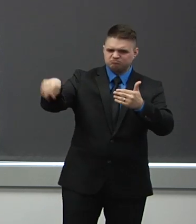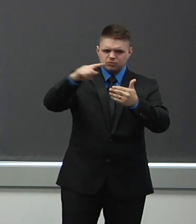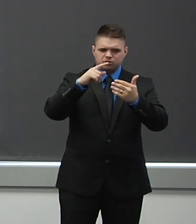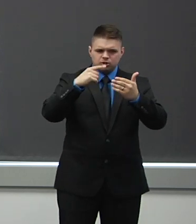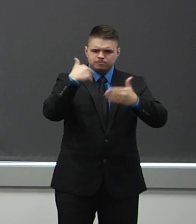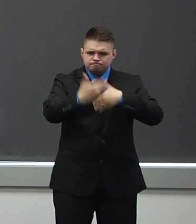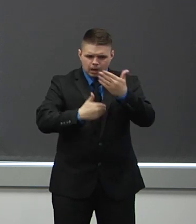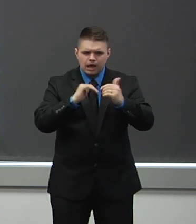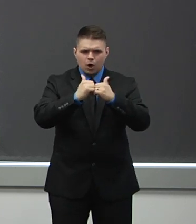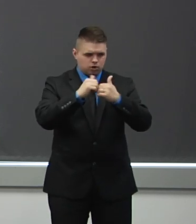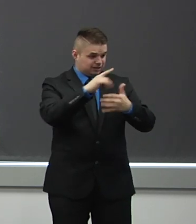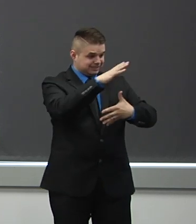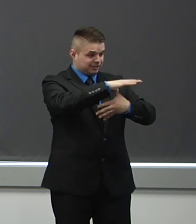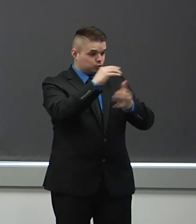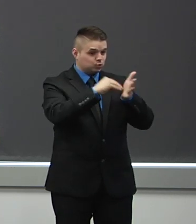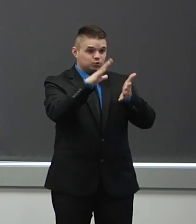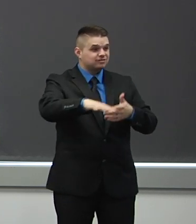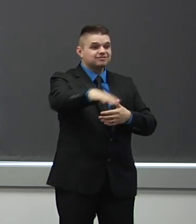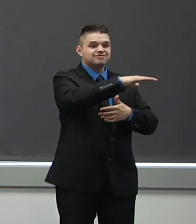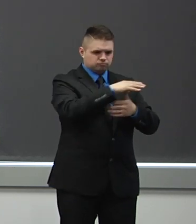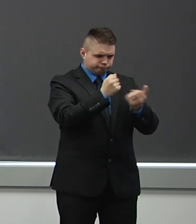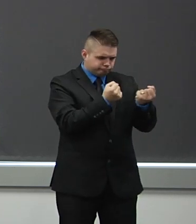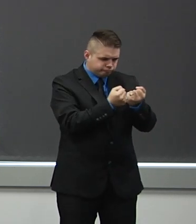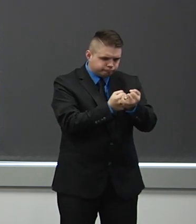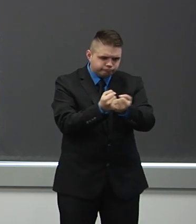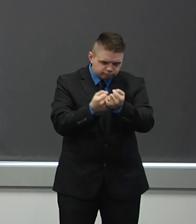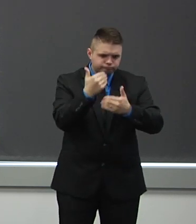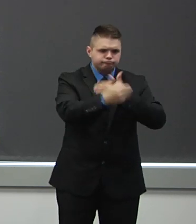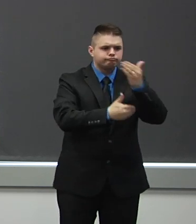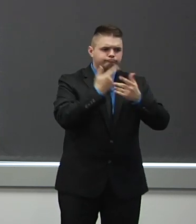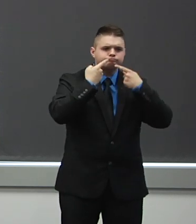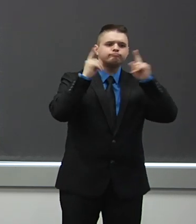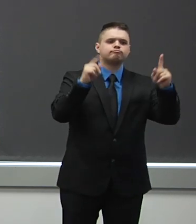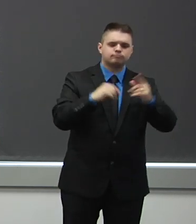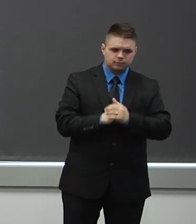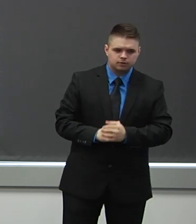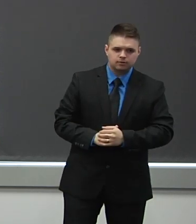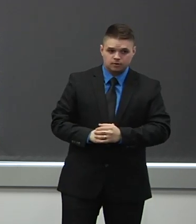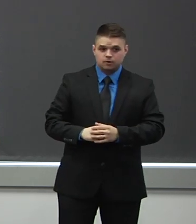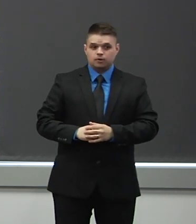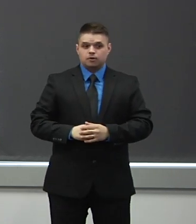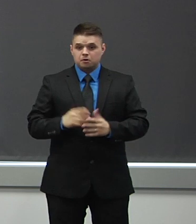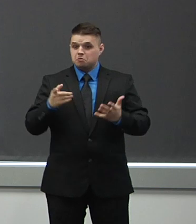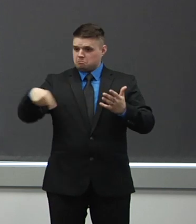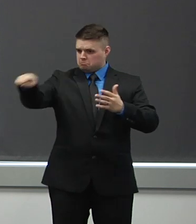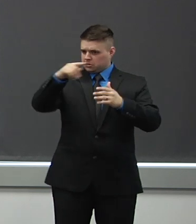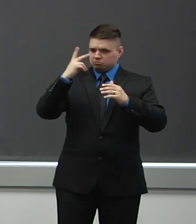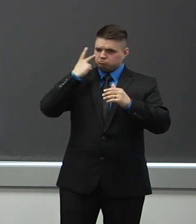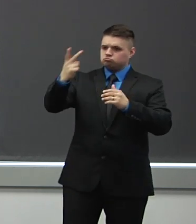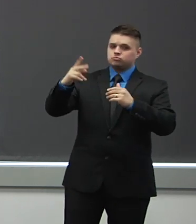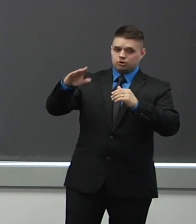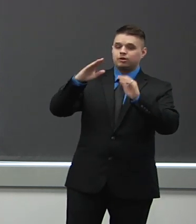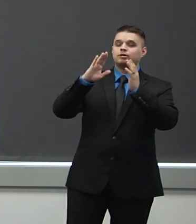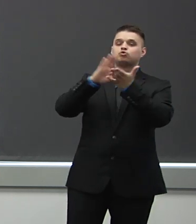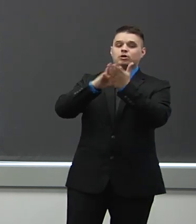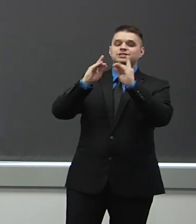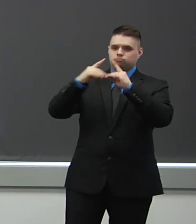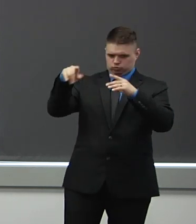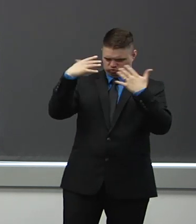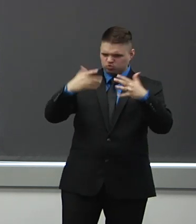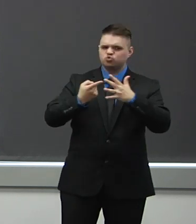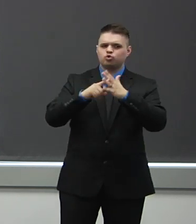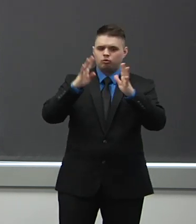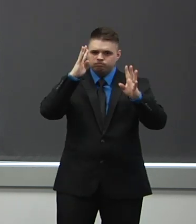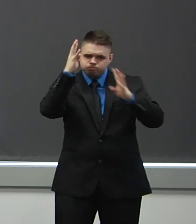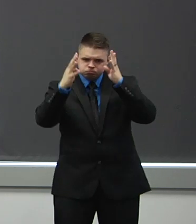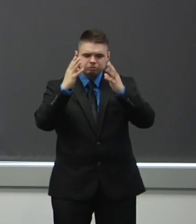are already seeing schools deploy creative tactics that are locally driven and reflect the best interests of our